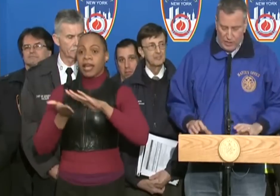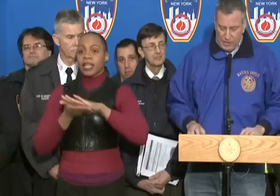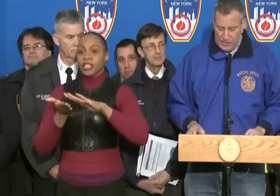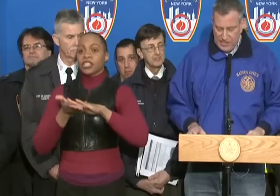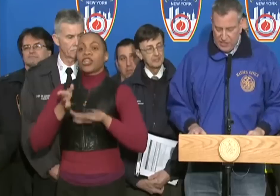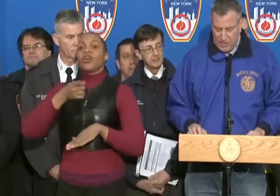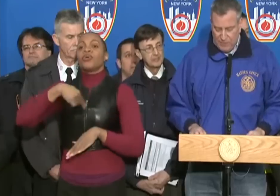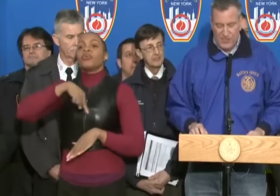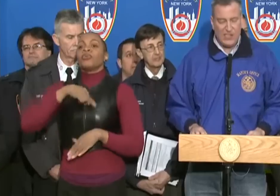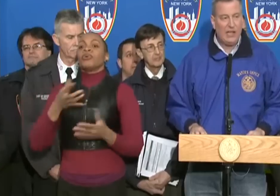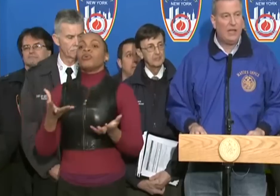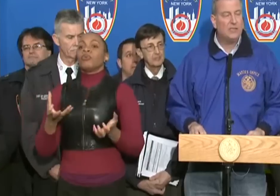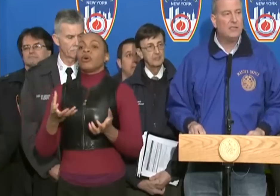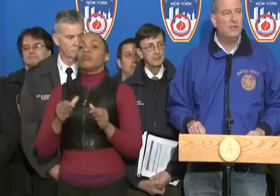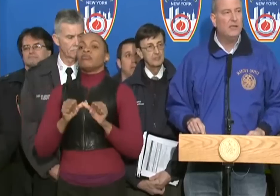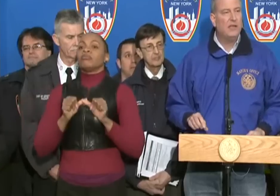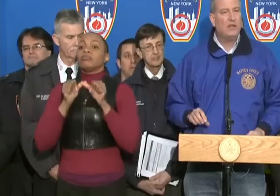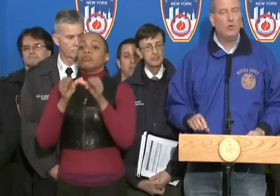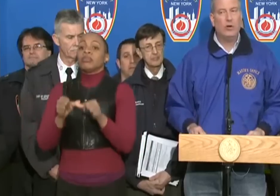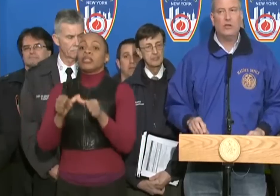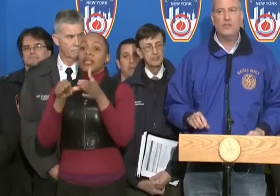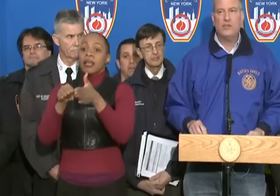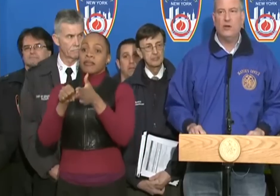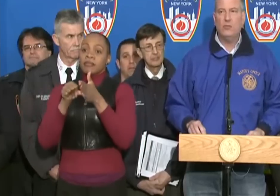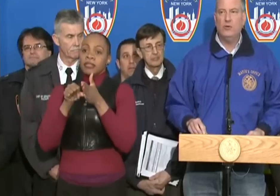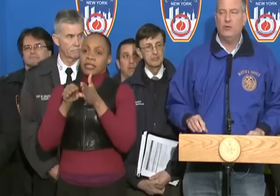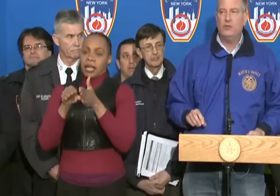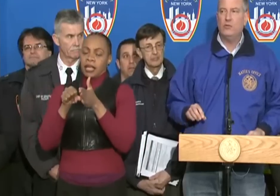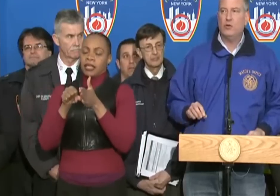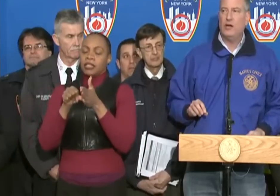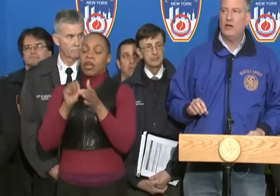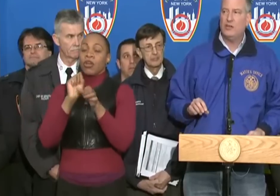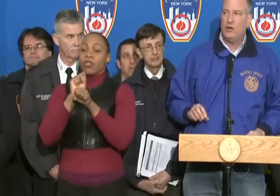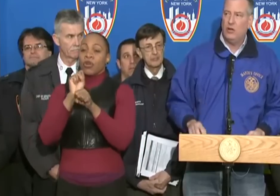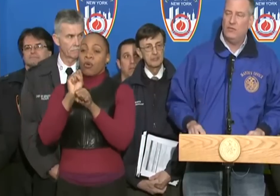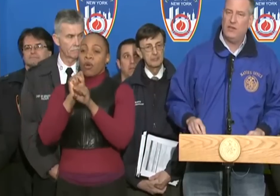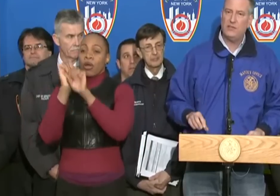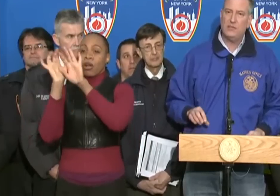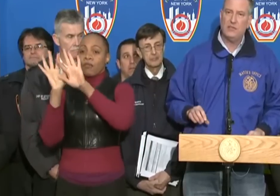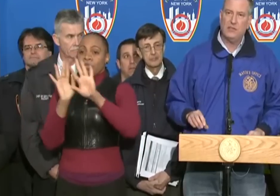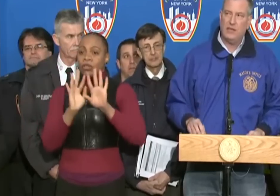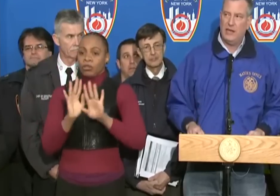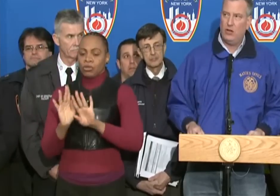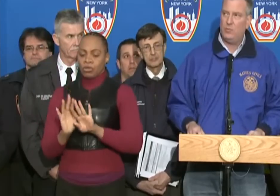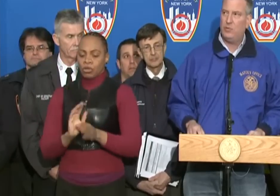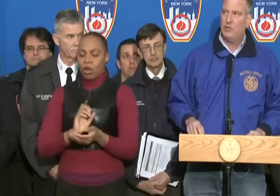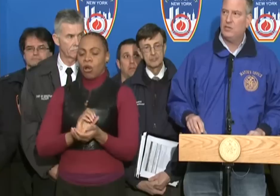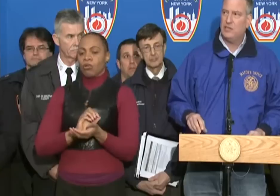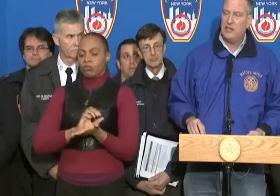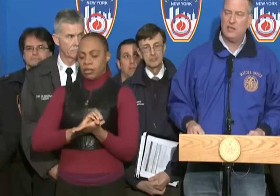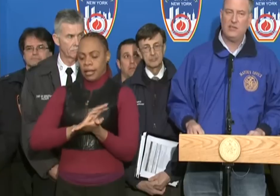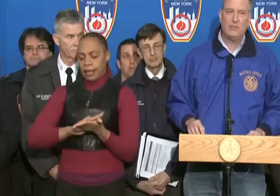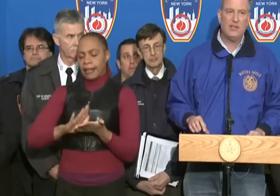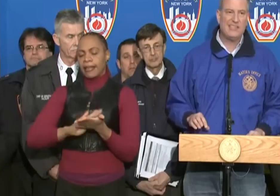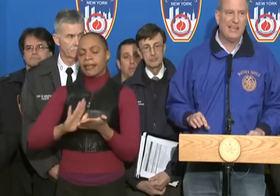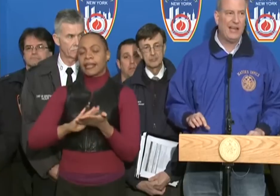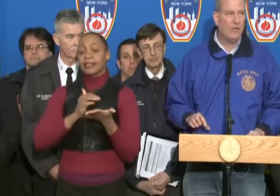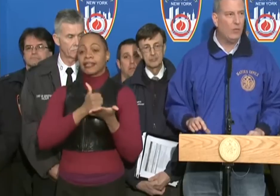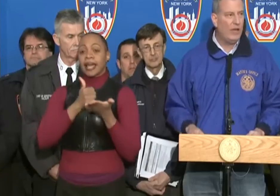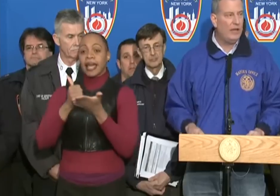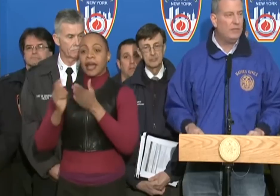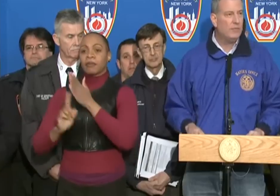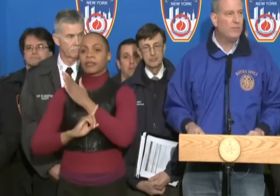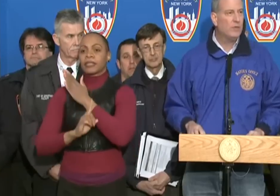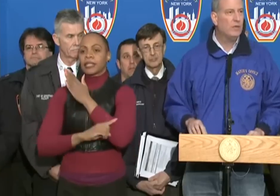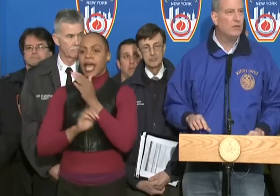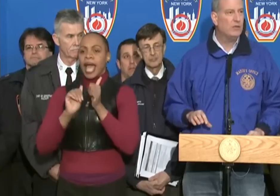We want to continue to emphasize that the work of snow removal requires all of us to help sanitation by staying out of